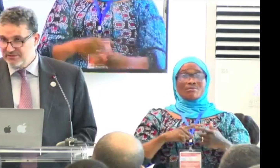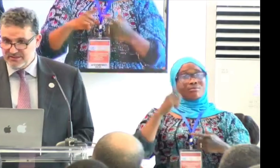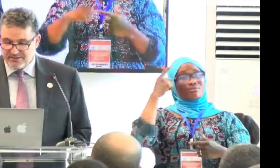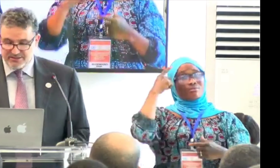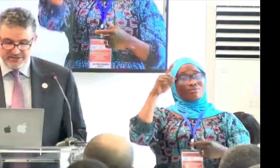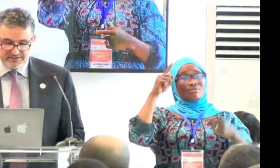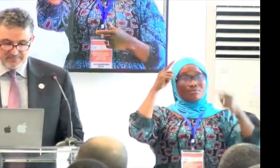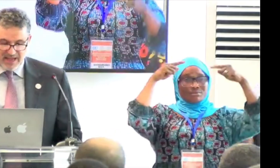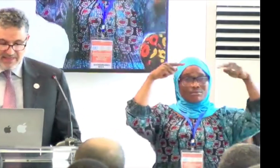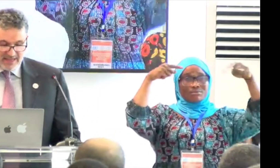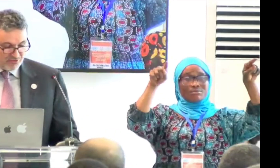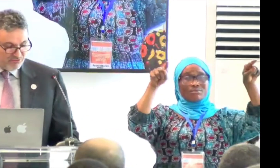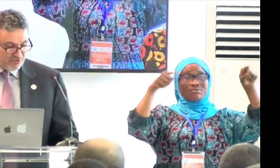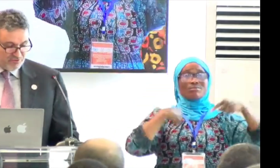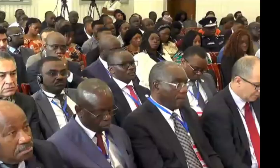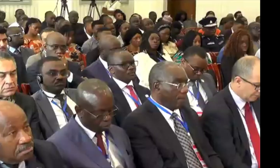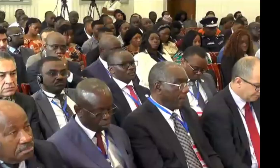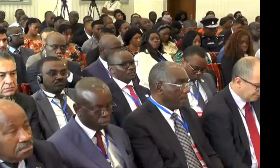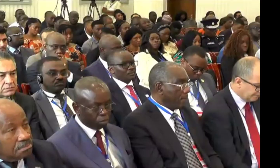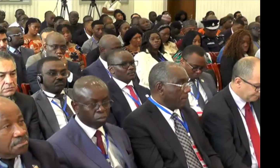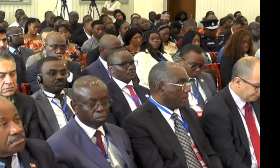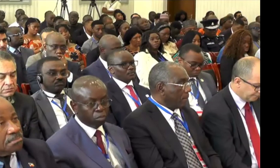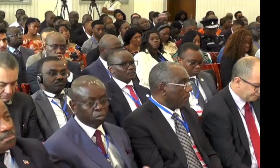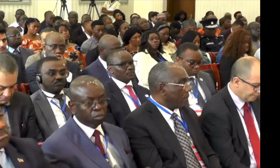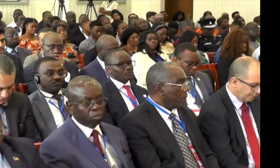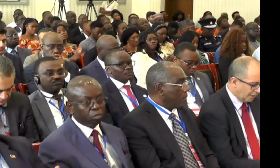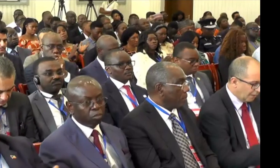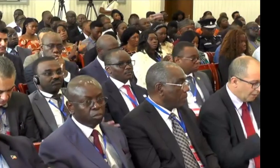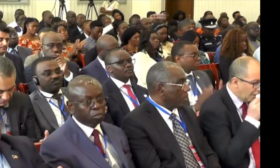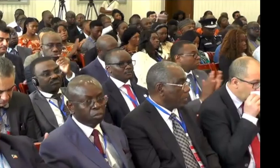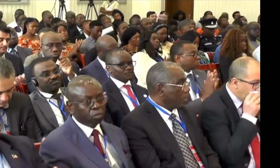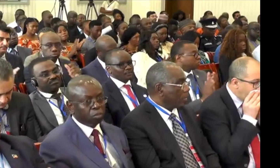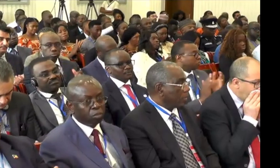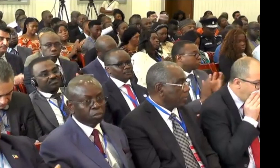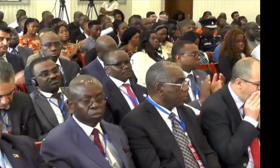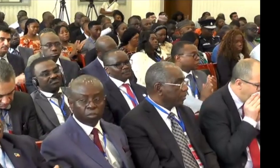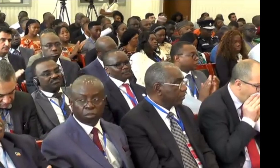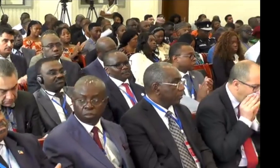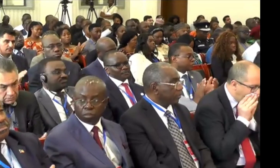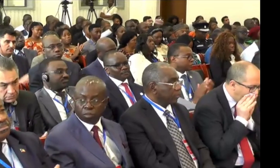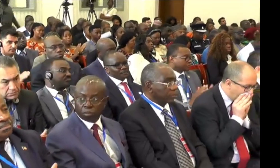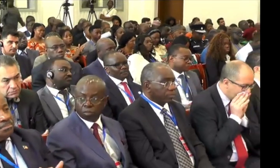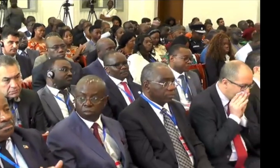for the retreat. I thank you for your kind attention.